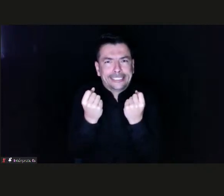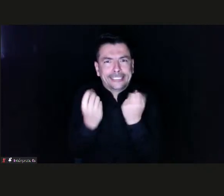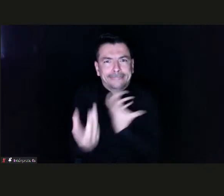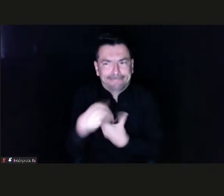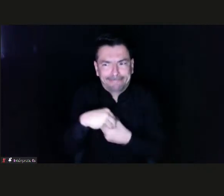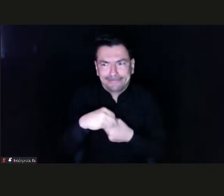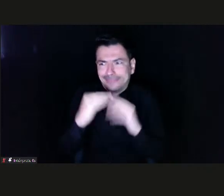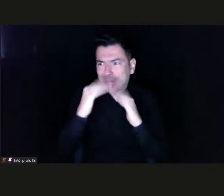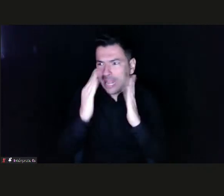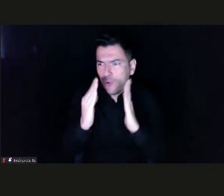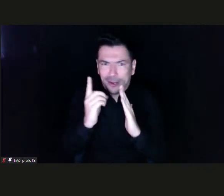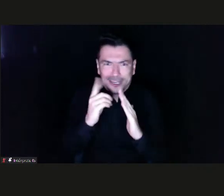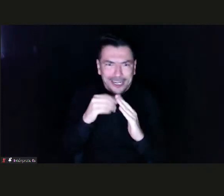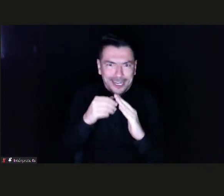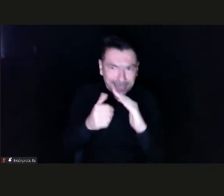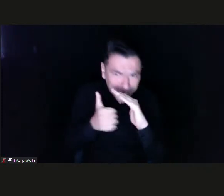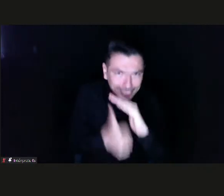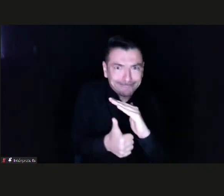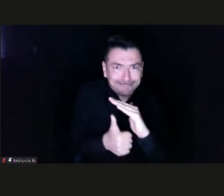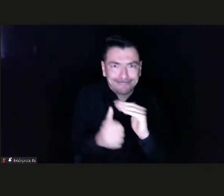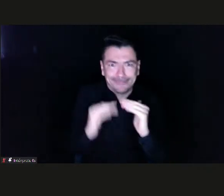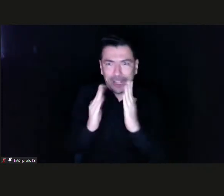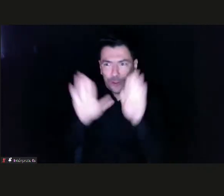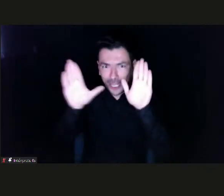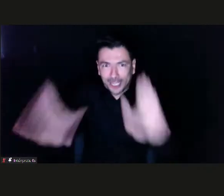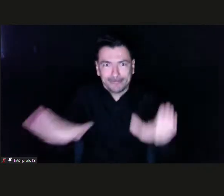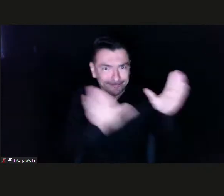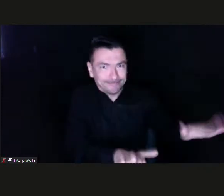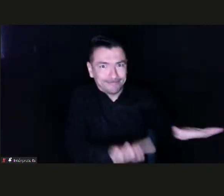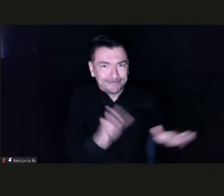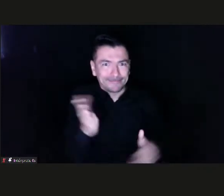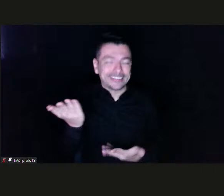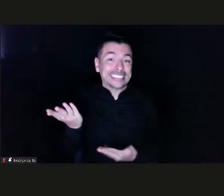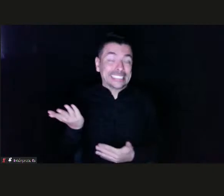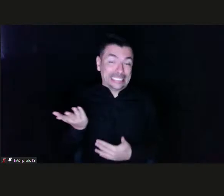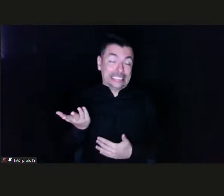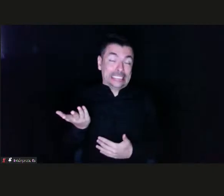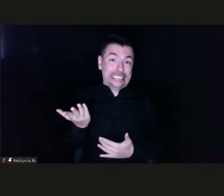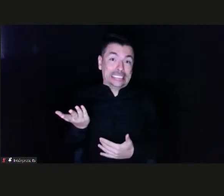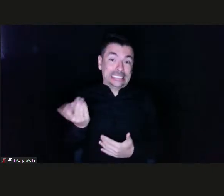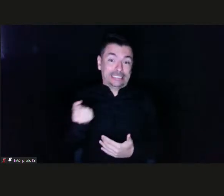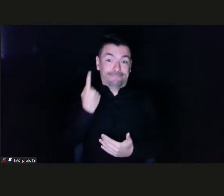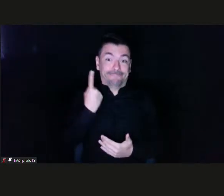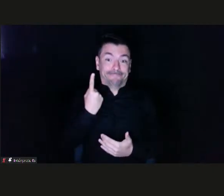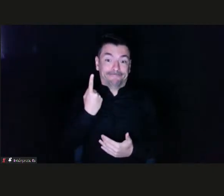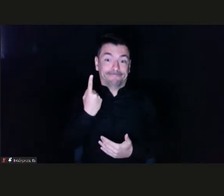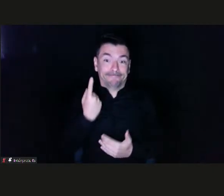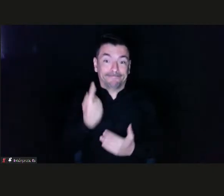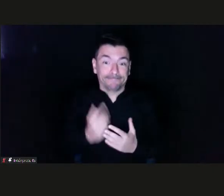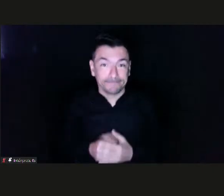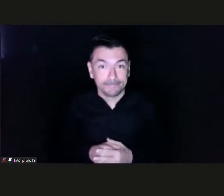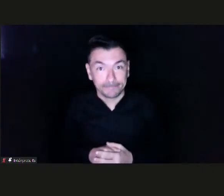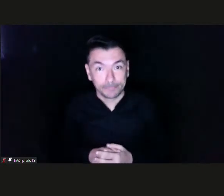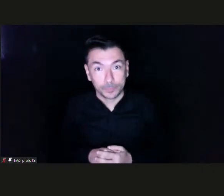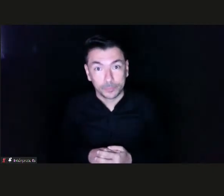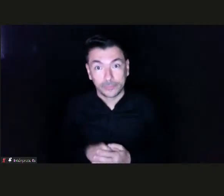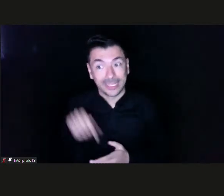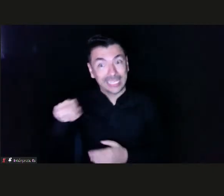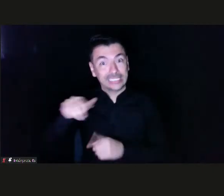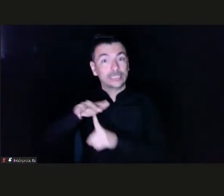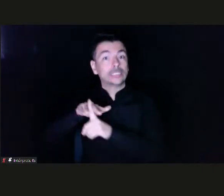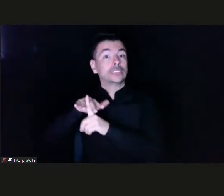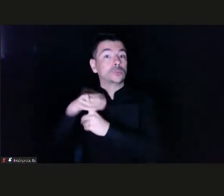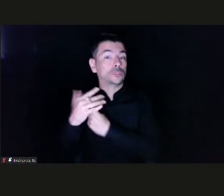things. But 2 weeks ago, luckily, I can tell that, we had our first